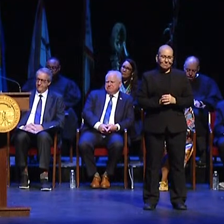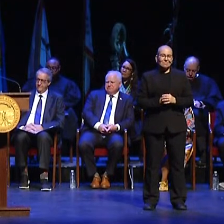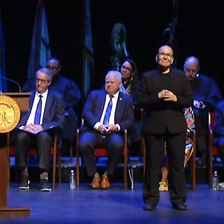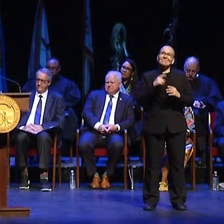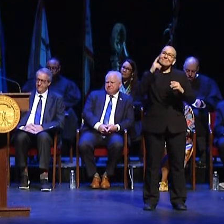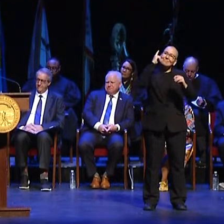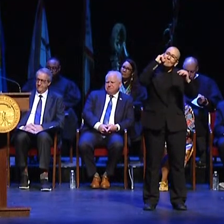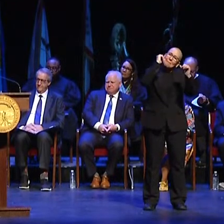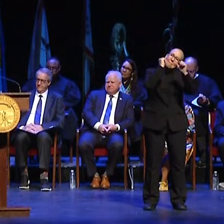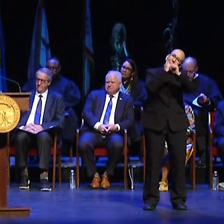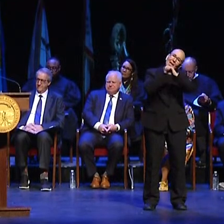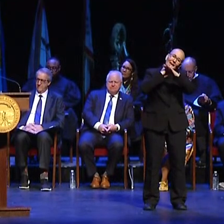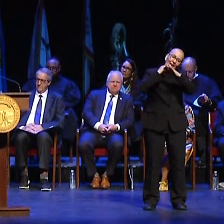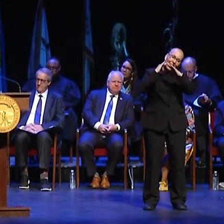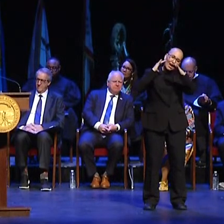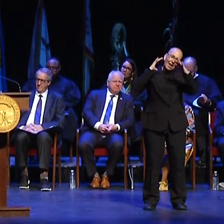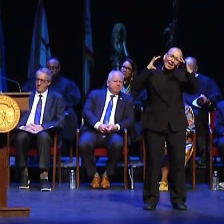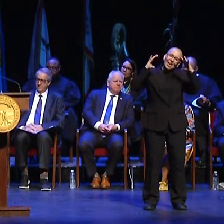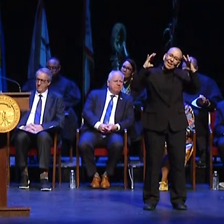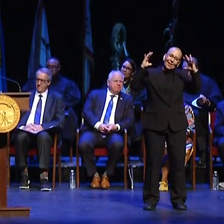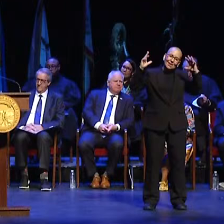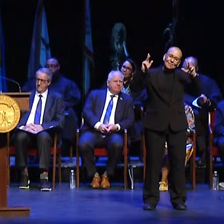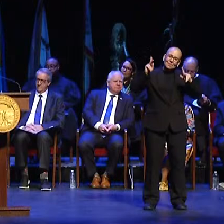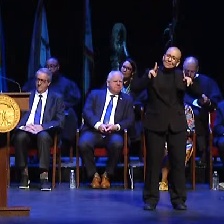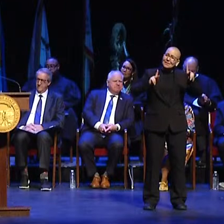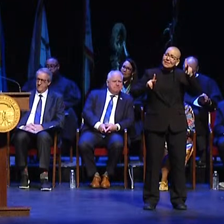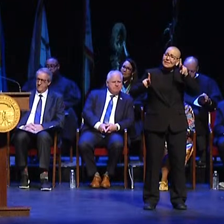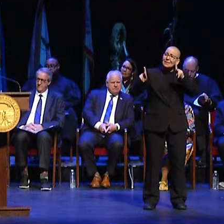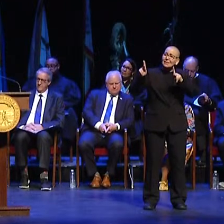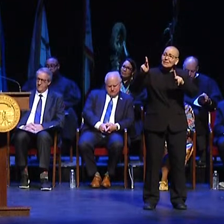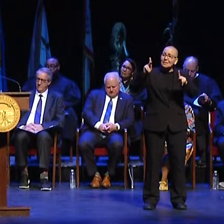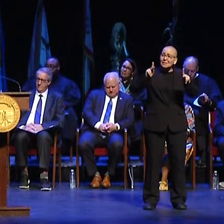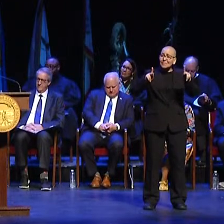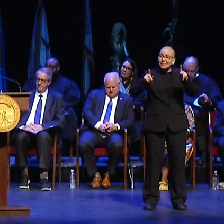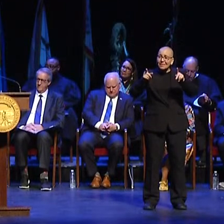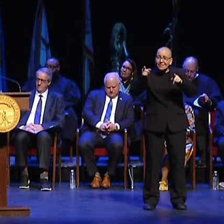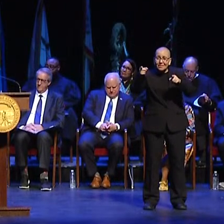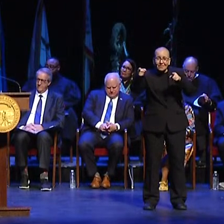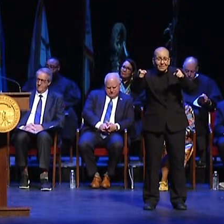Imagine all the people